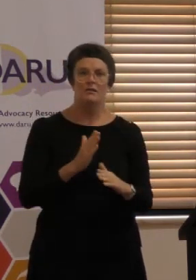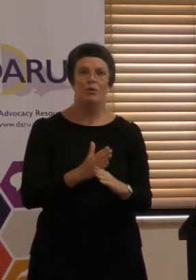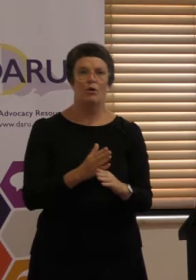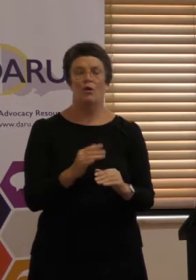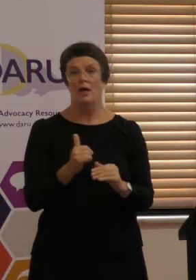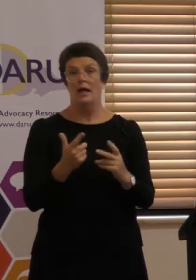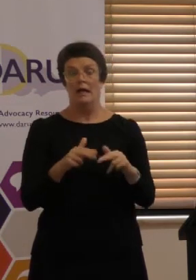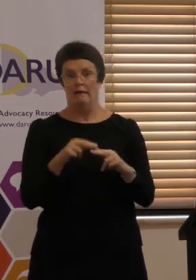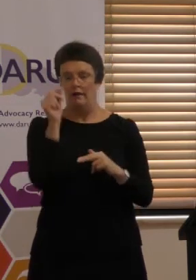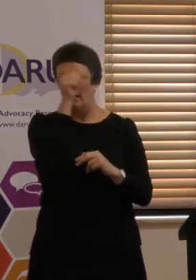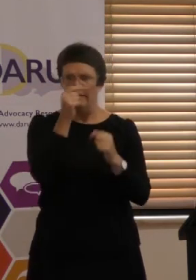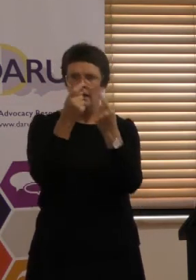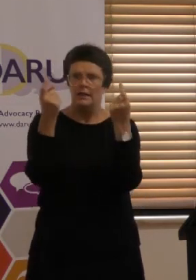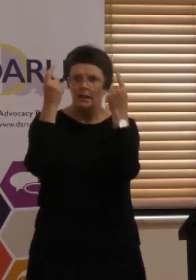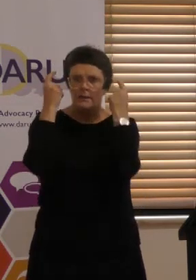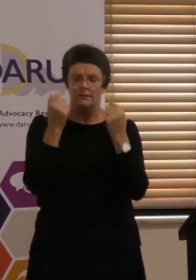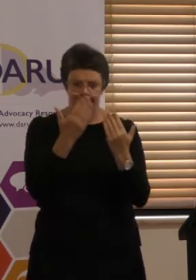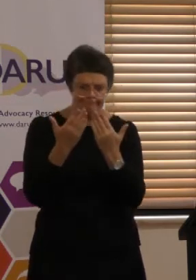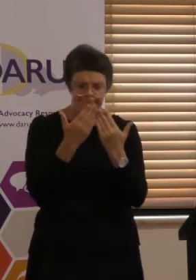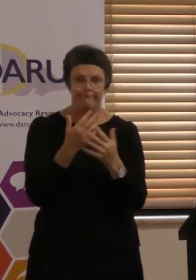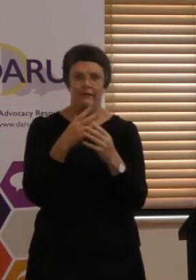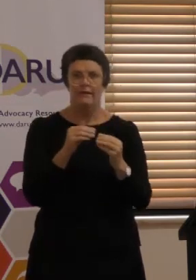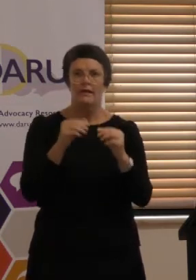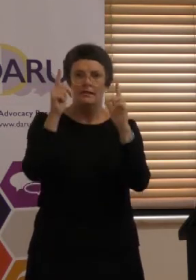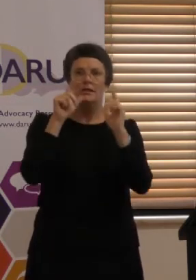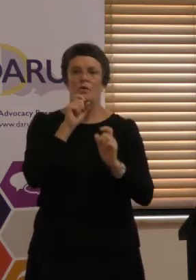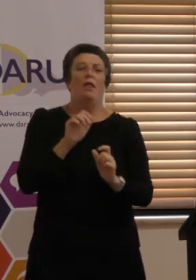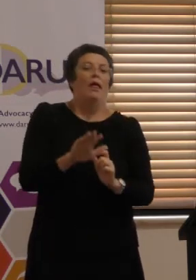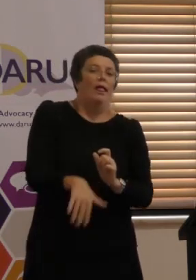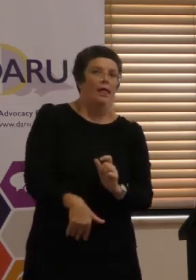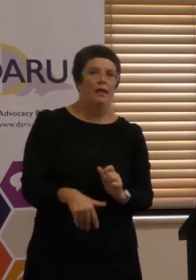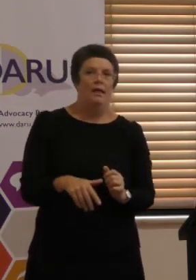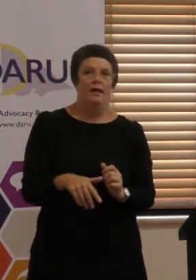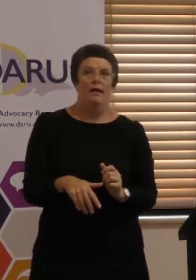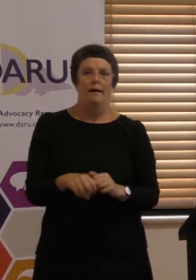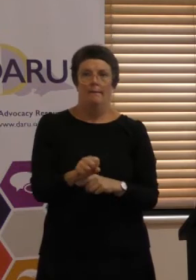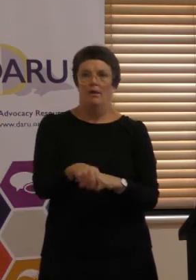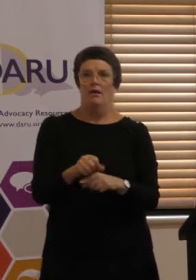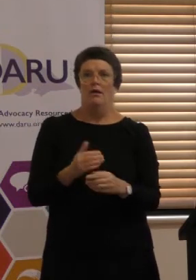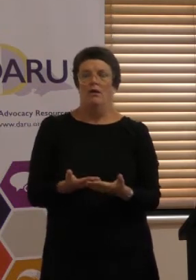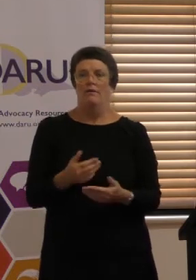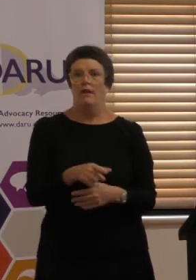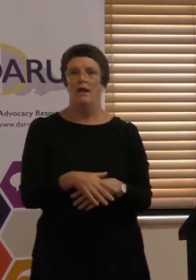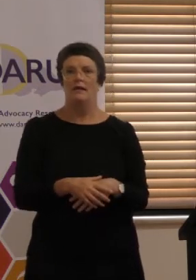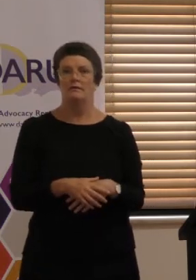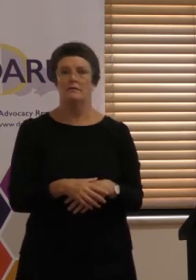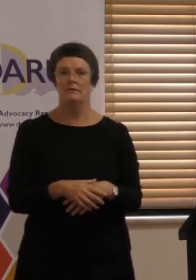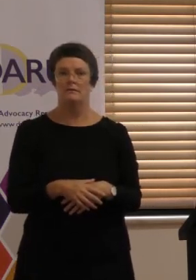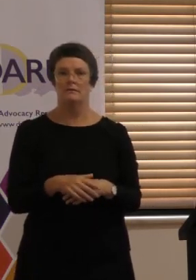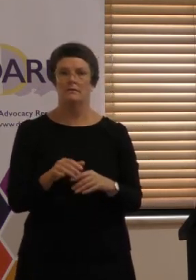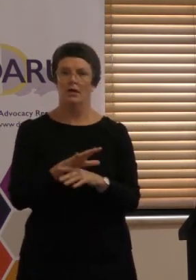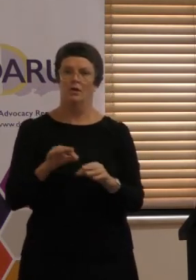particular areas, teachers are more likely to overlook them. Teachers are less likely to take that